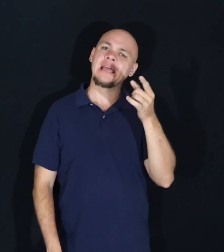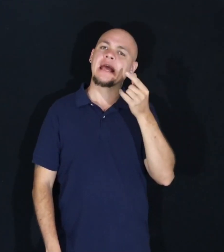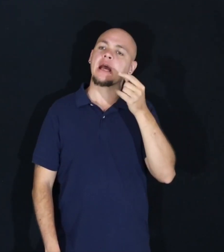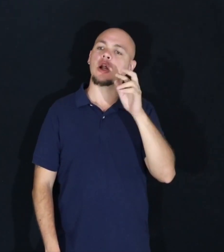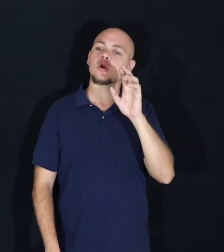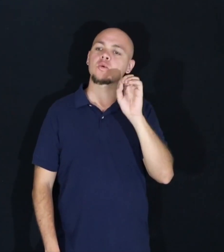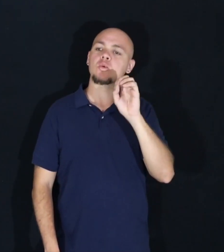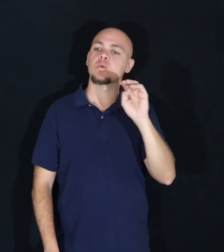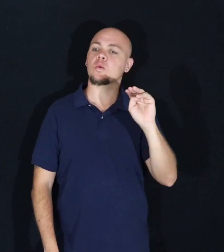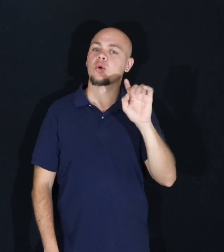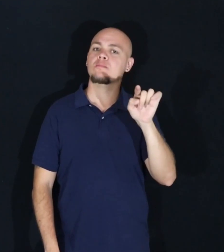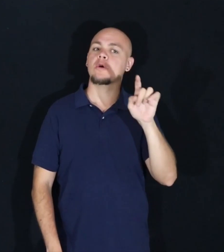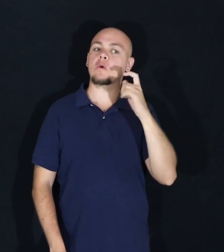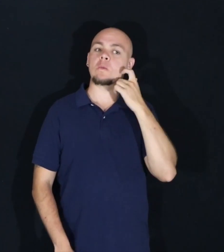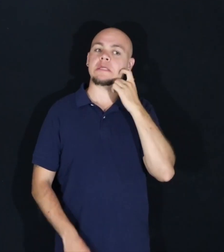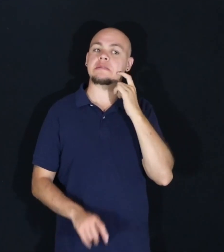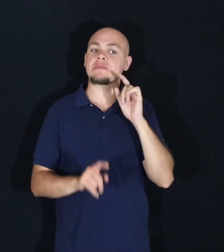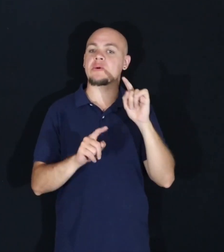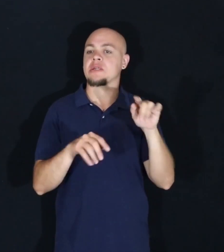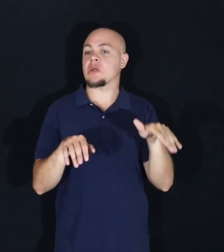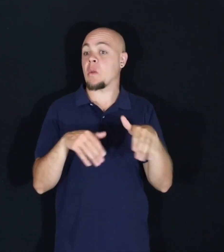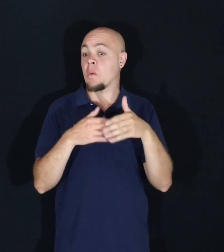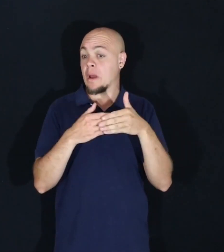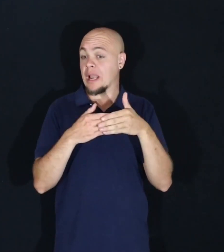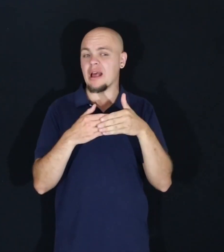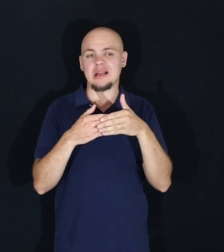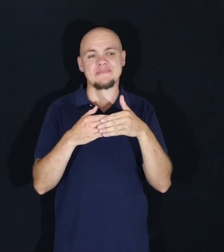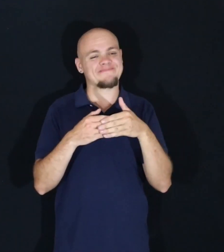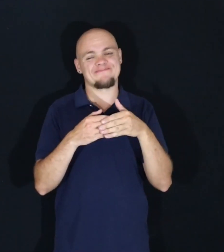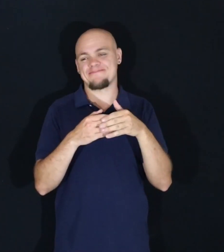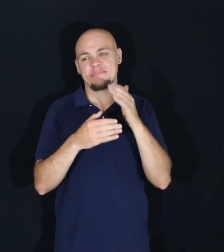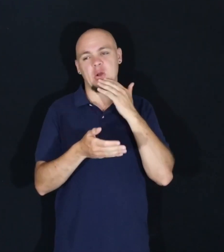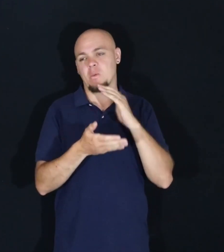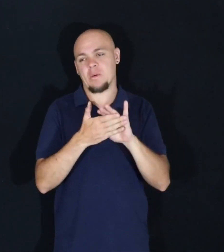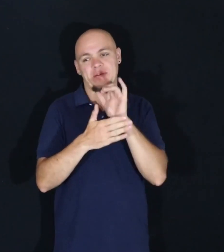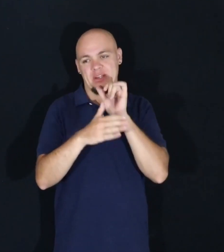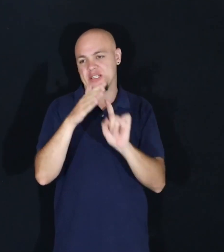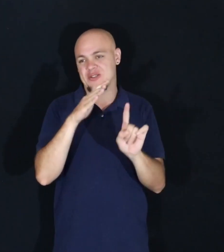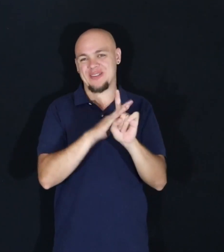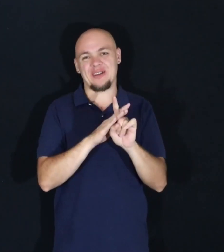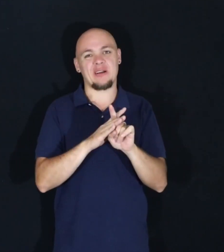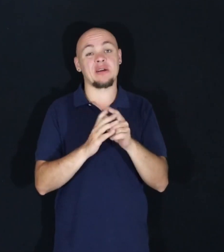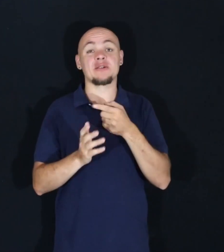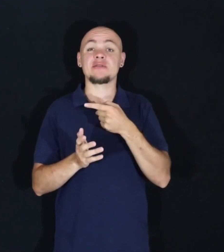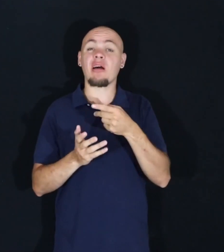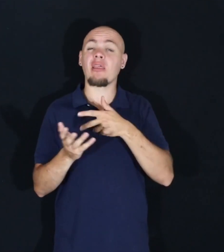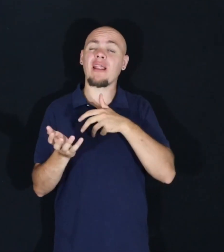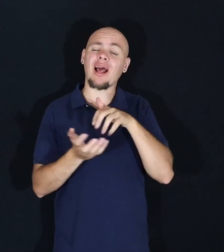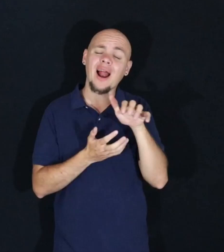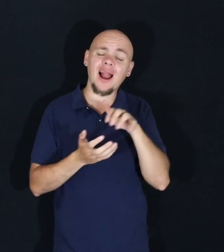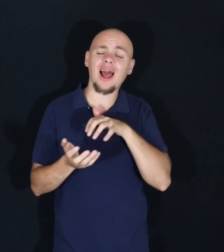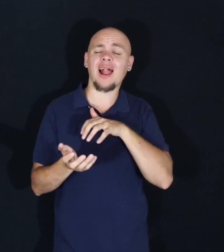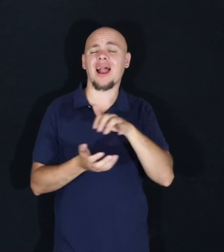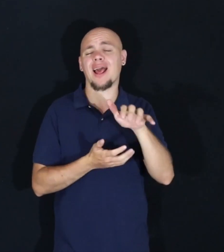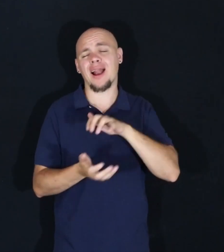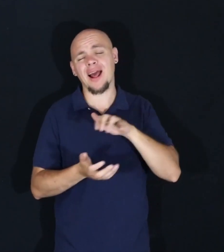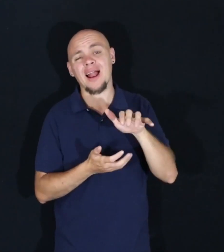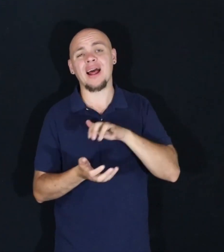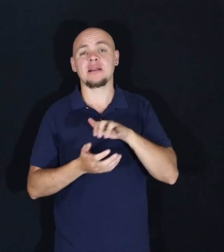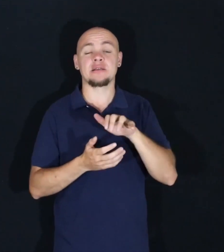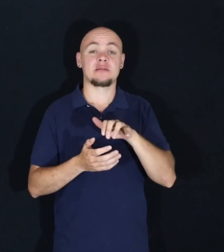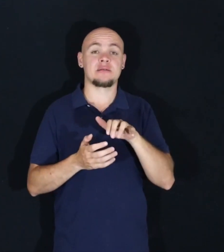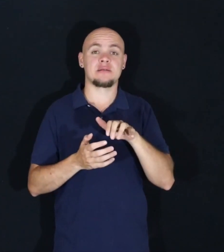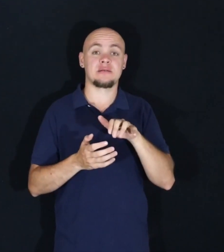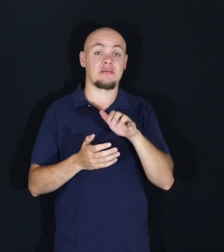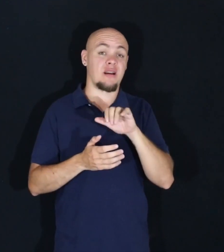wedding with a no-show bride. After a few more rounds, we were dying of laughter, laughing so hard that the nearby tables